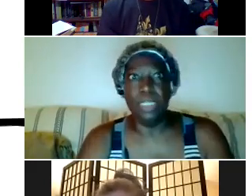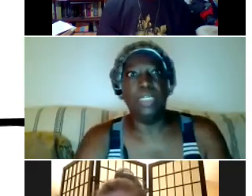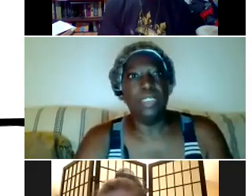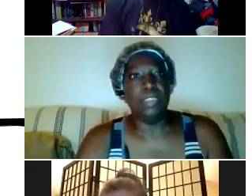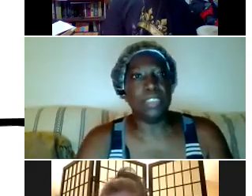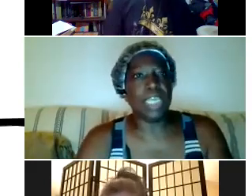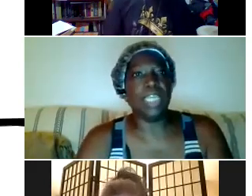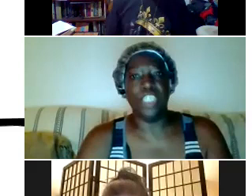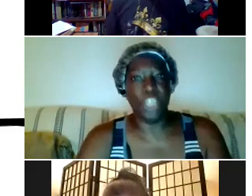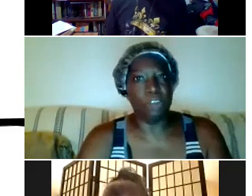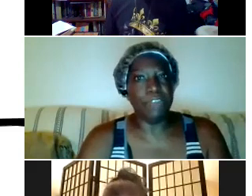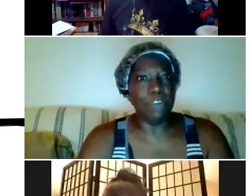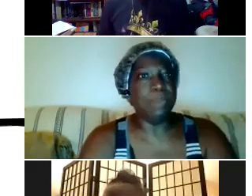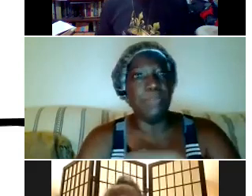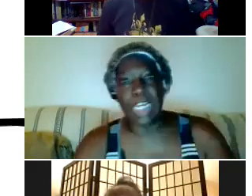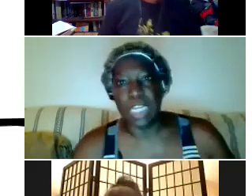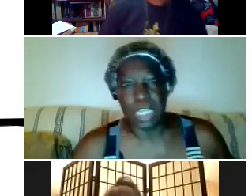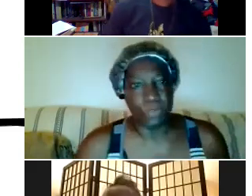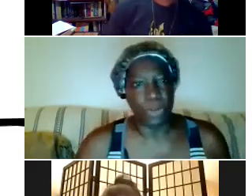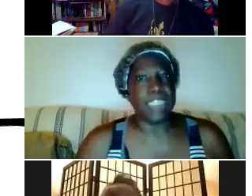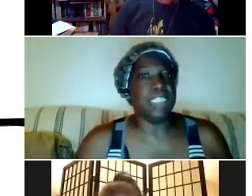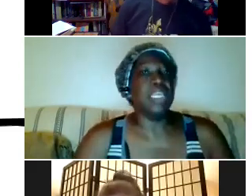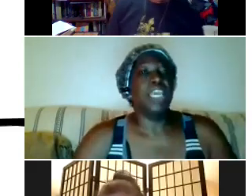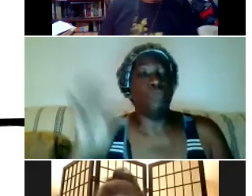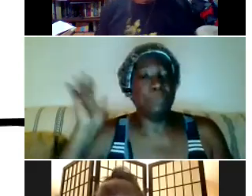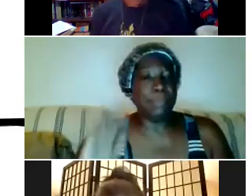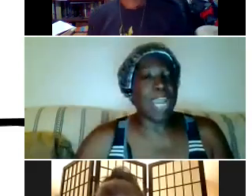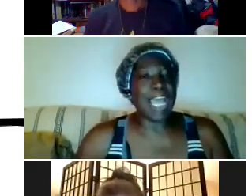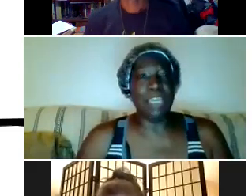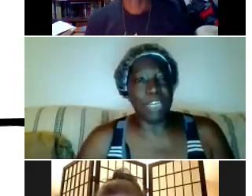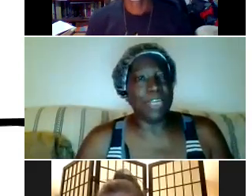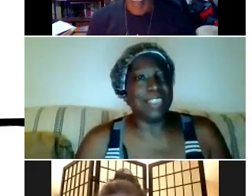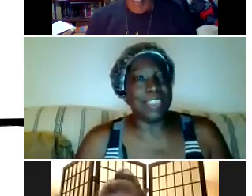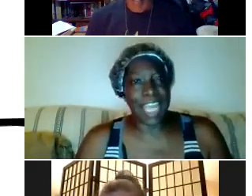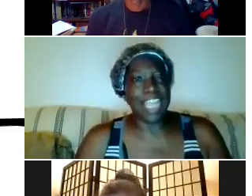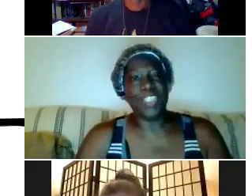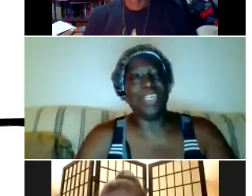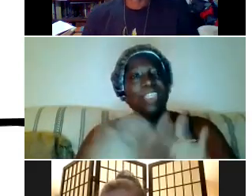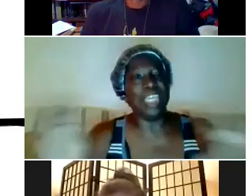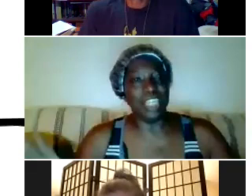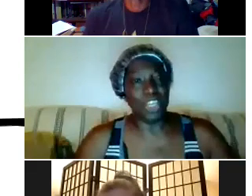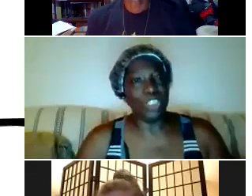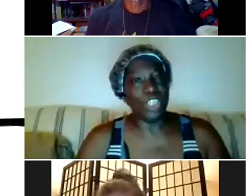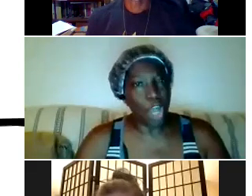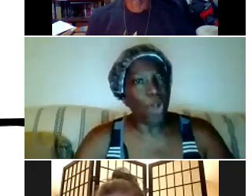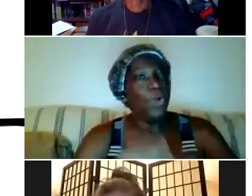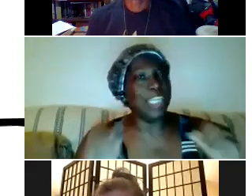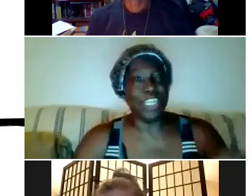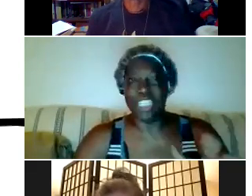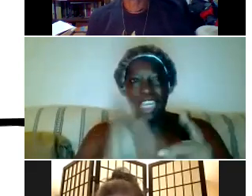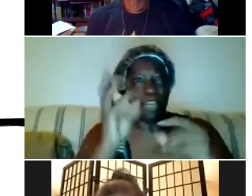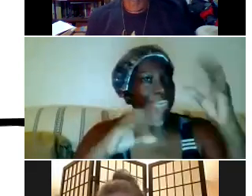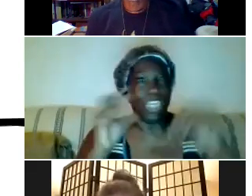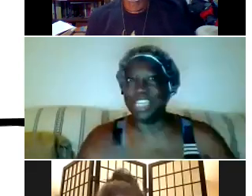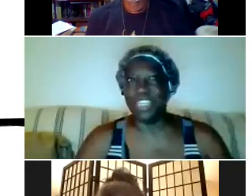good sign to know. If y'all don't remember any of these phrases, remember I am learning signs so that they can go slow, and